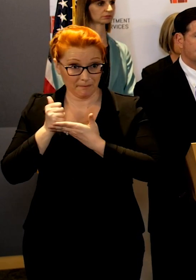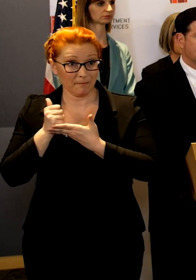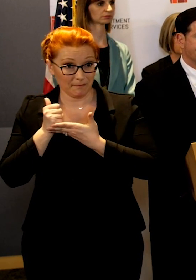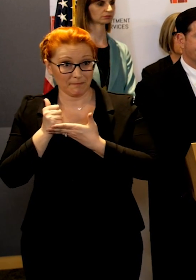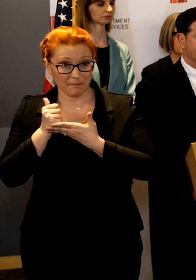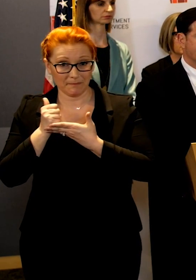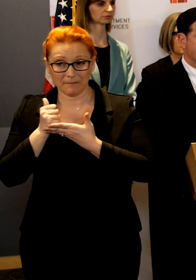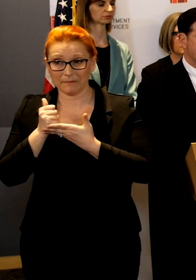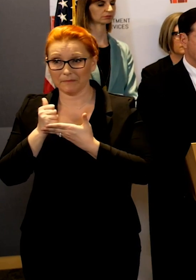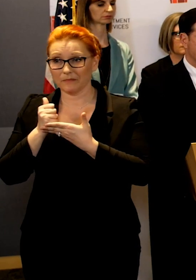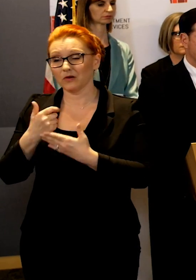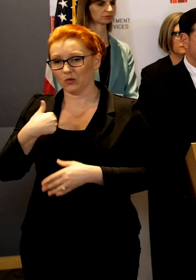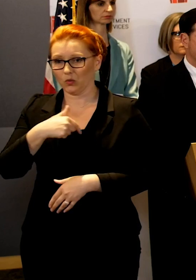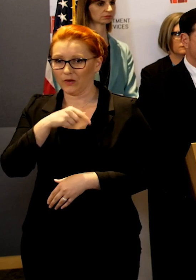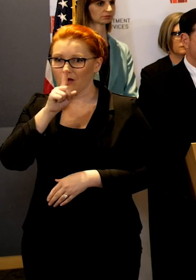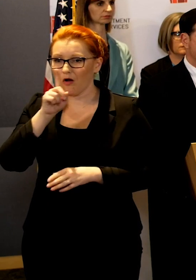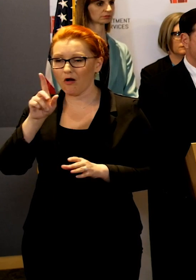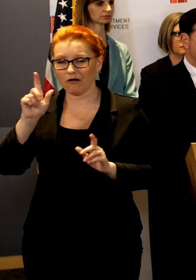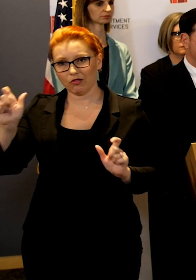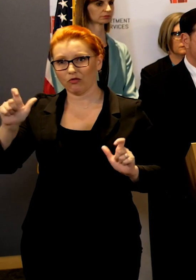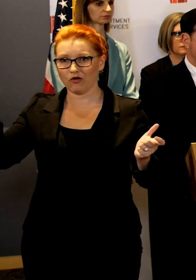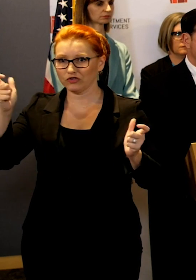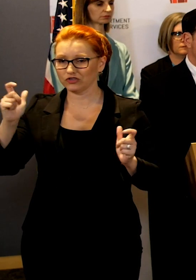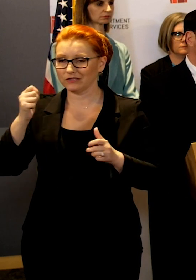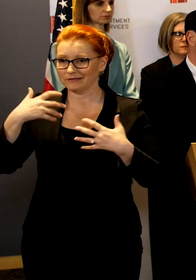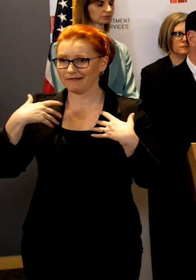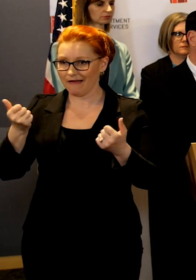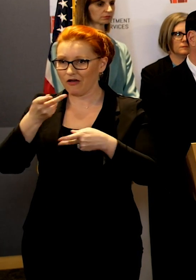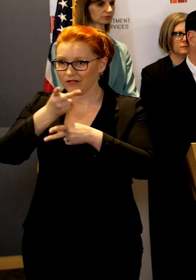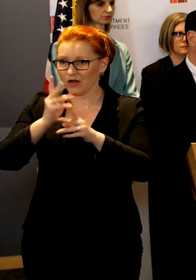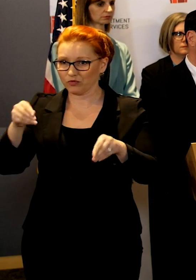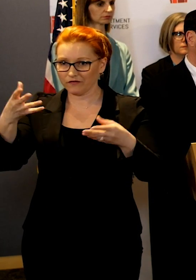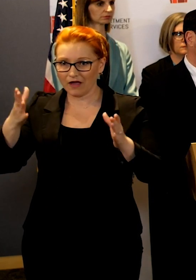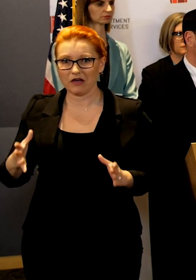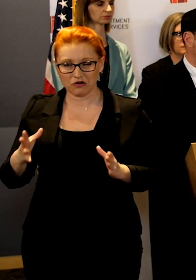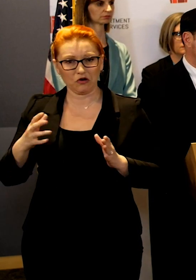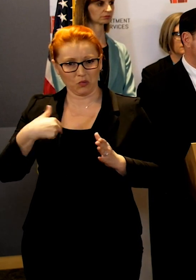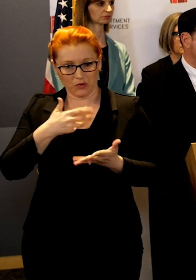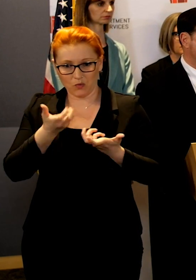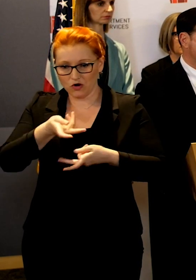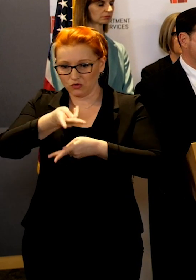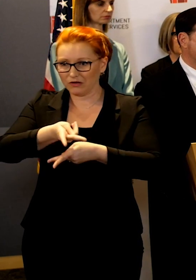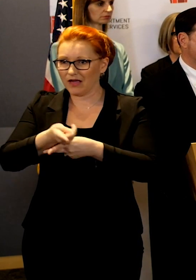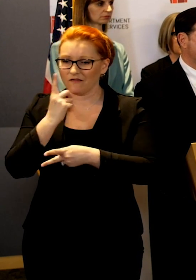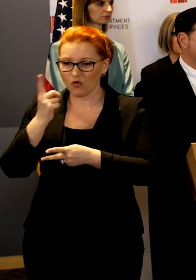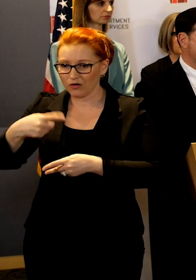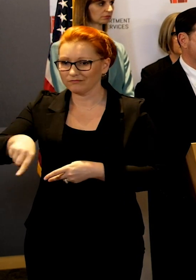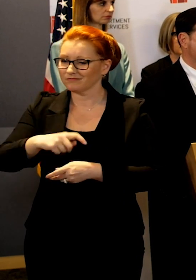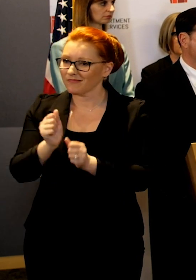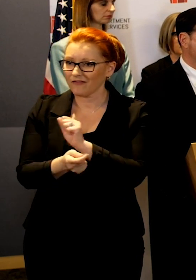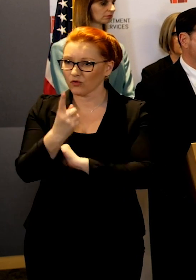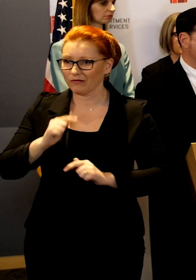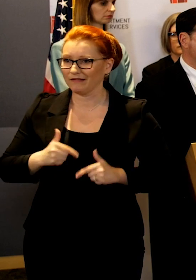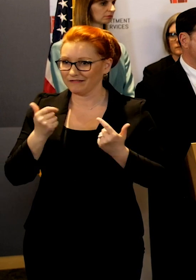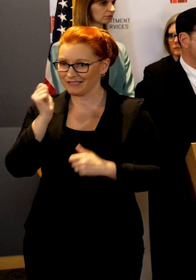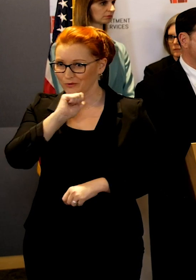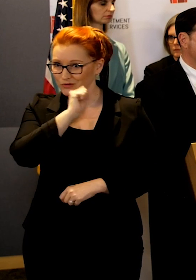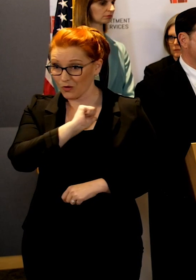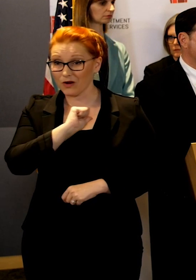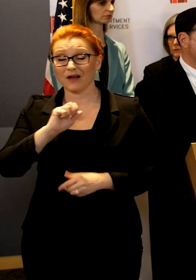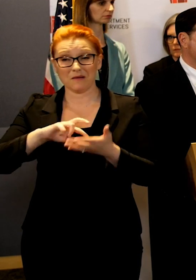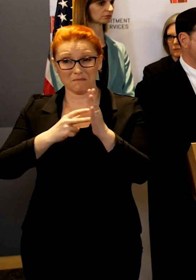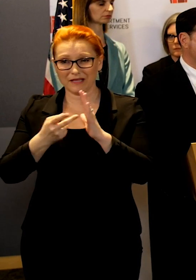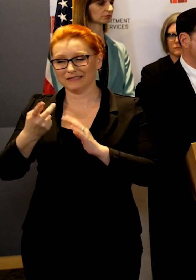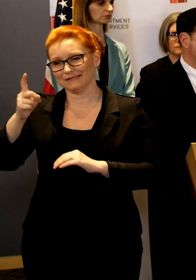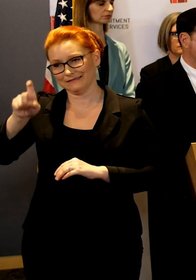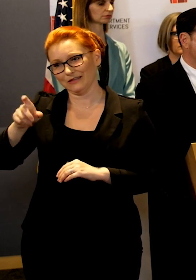the largest healthcare provider in the state be positioned to be able to continue to care for those that reside in our state. As you